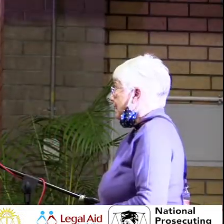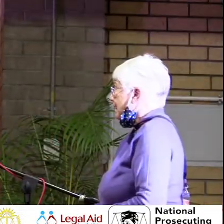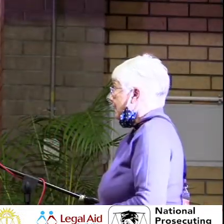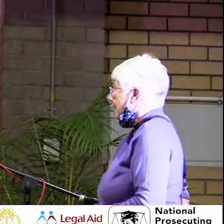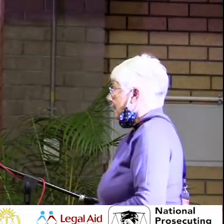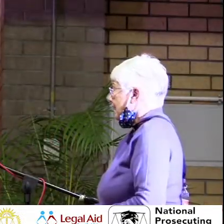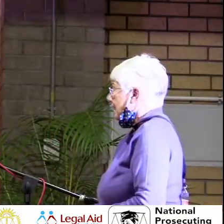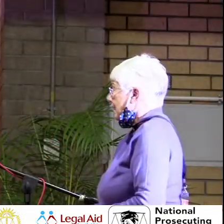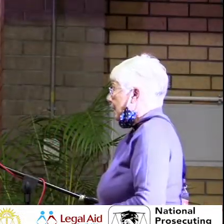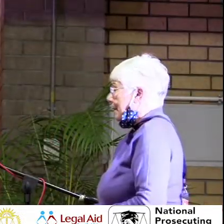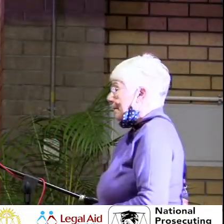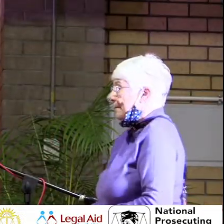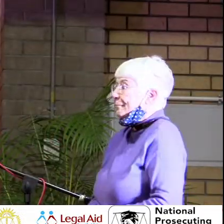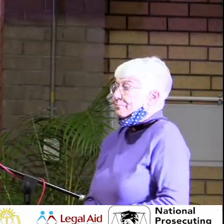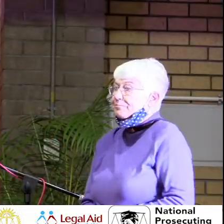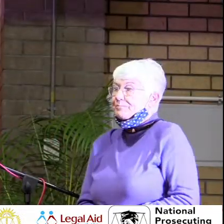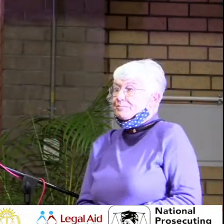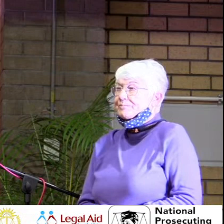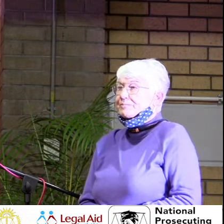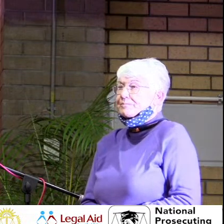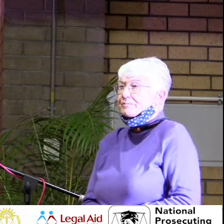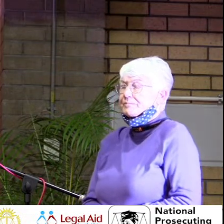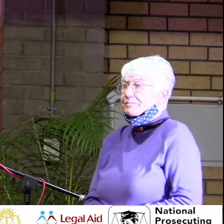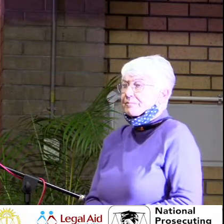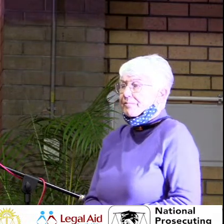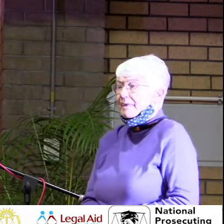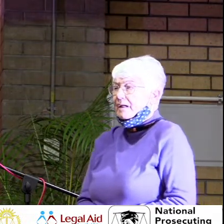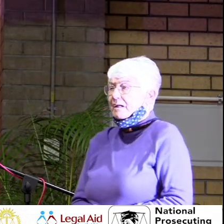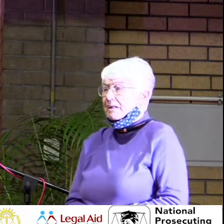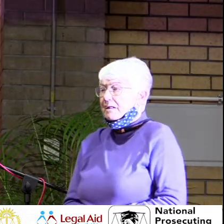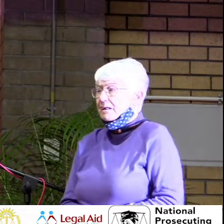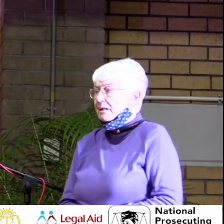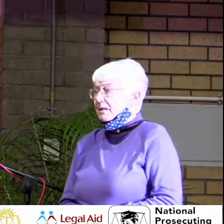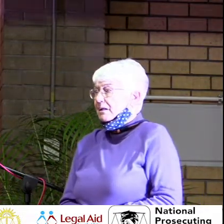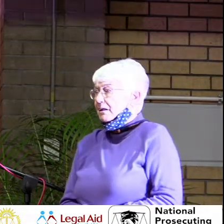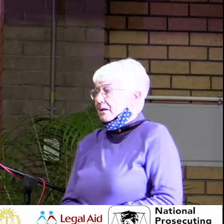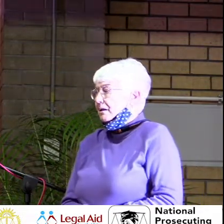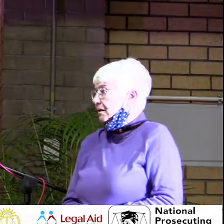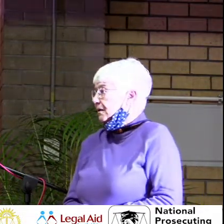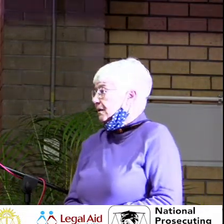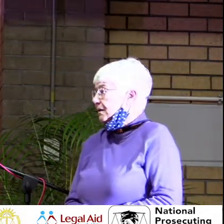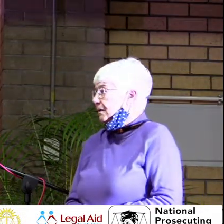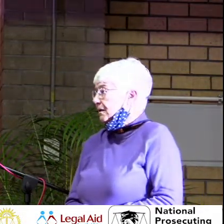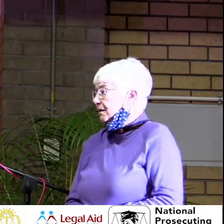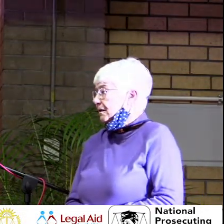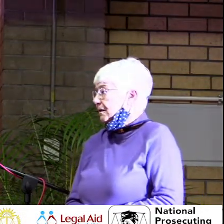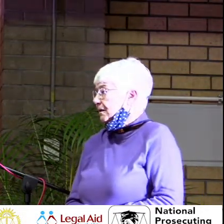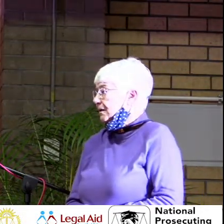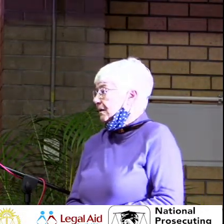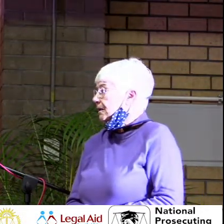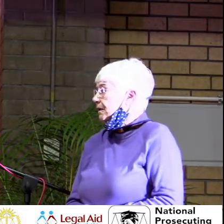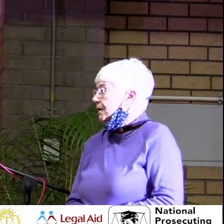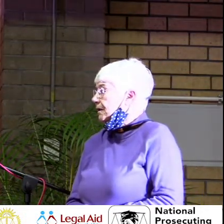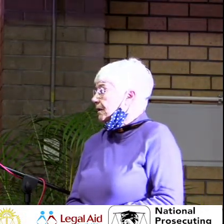Osuke eqongeni ngoku Mr. Nike oyi-acting senior magistrate eBellville.